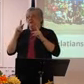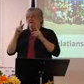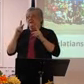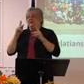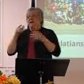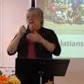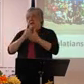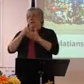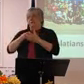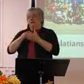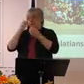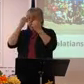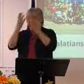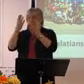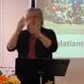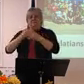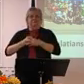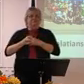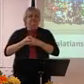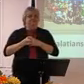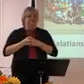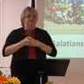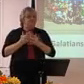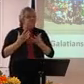it? And then